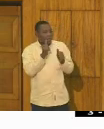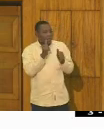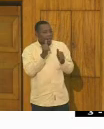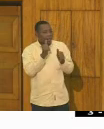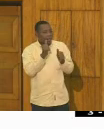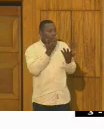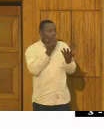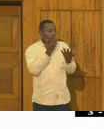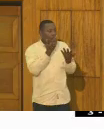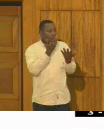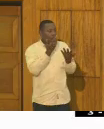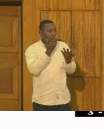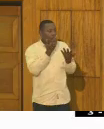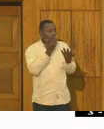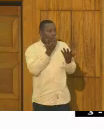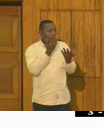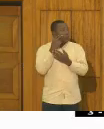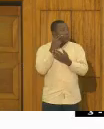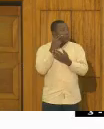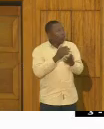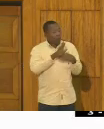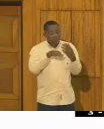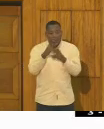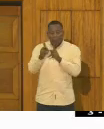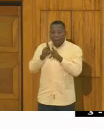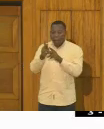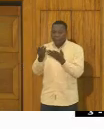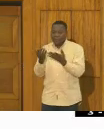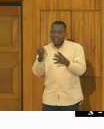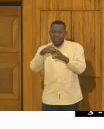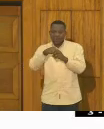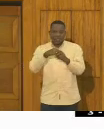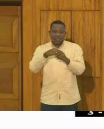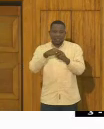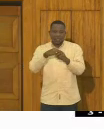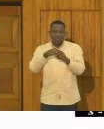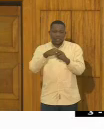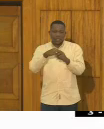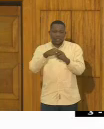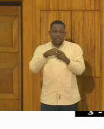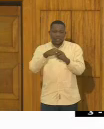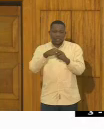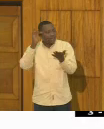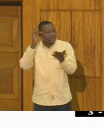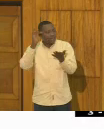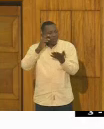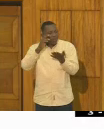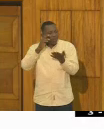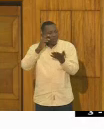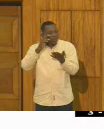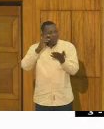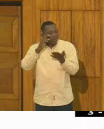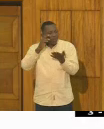of the studies that were included in this review, we're able to see that the studies were centered around mostly the